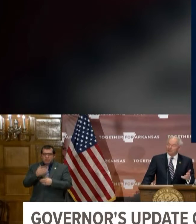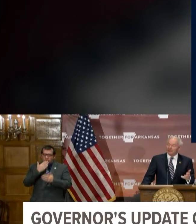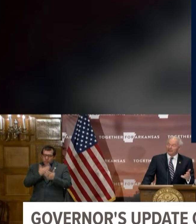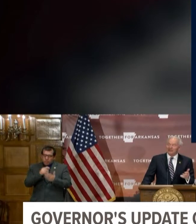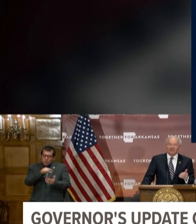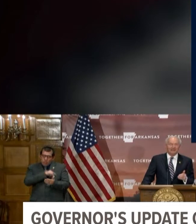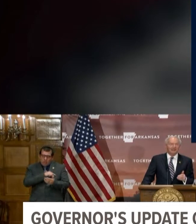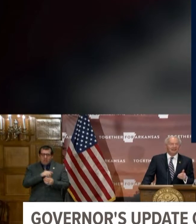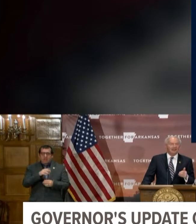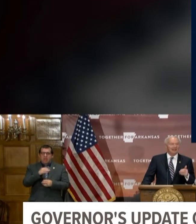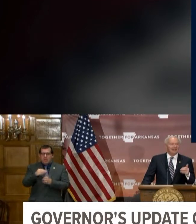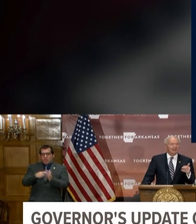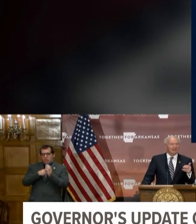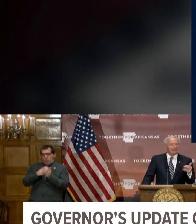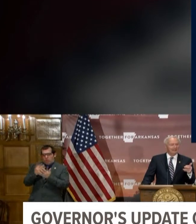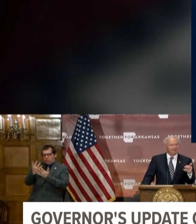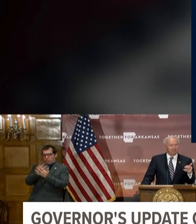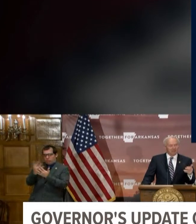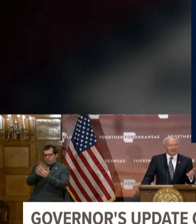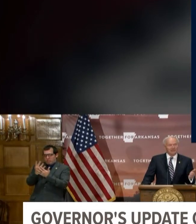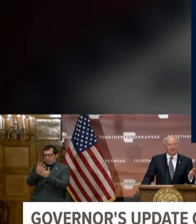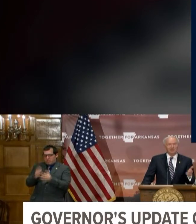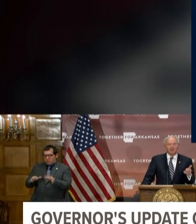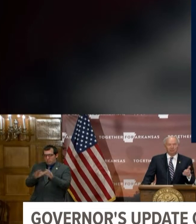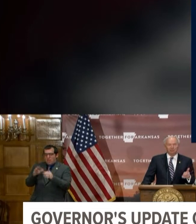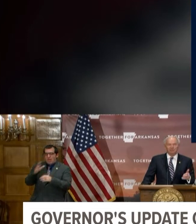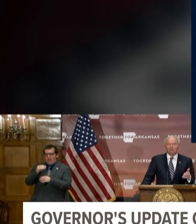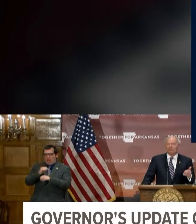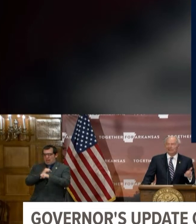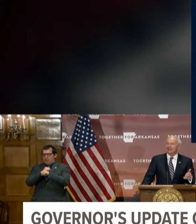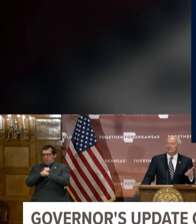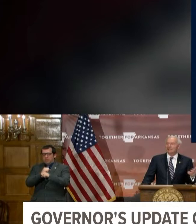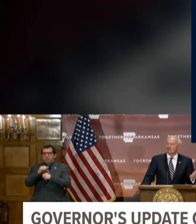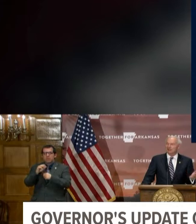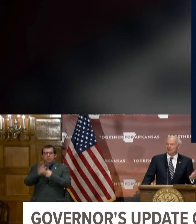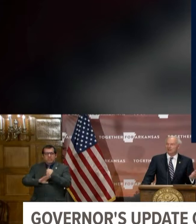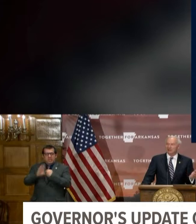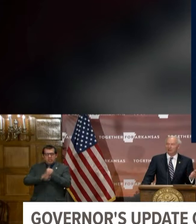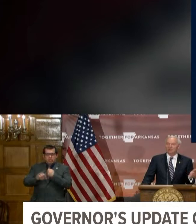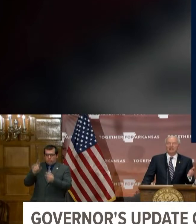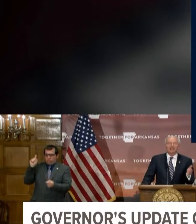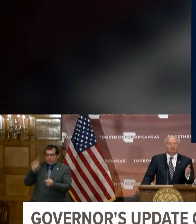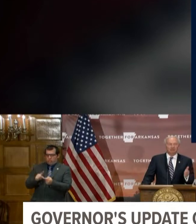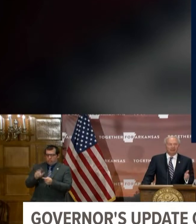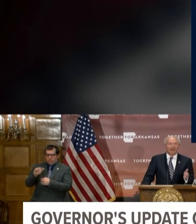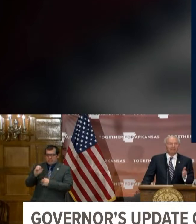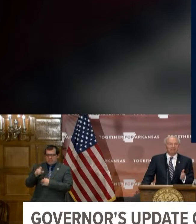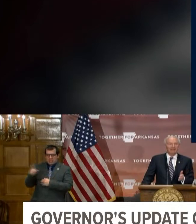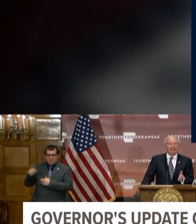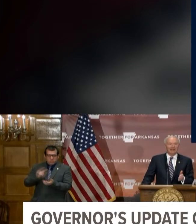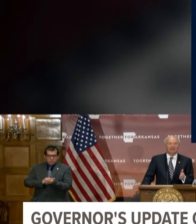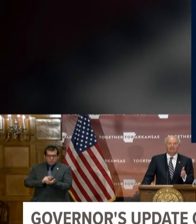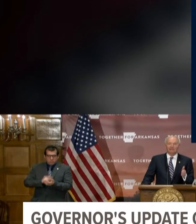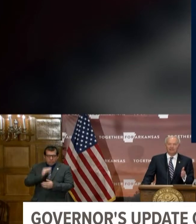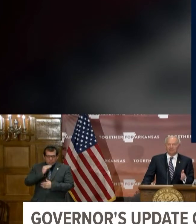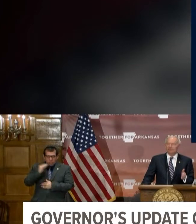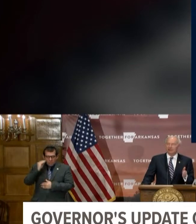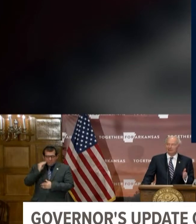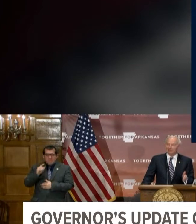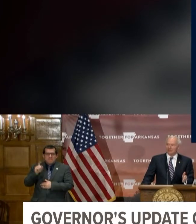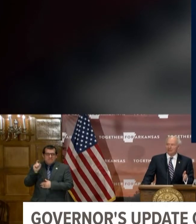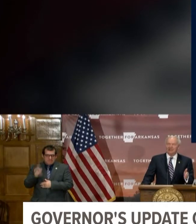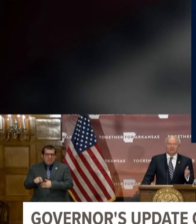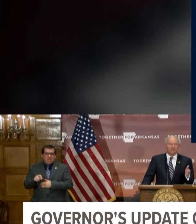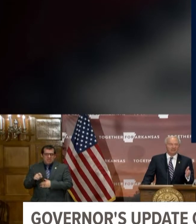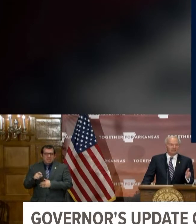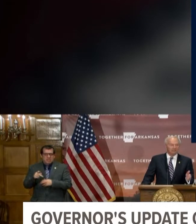quality screening and the protections to reduce the cases in the nursing homes, but we have to have some of